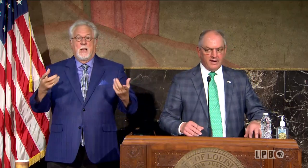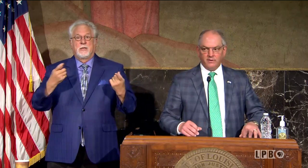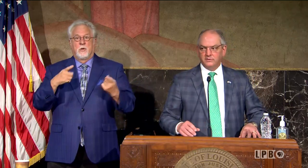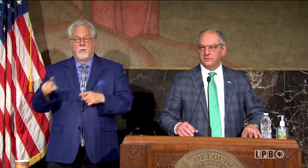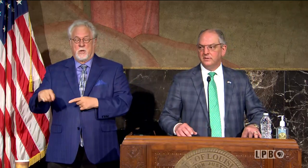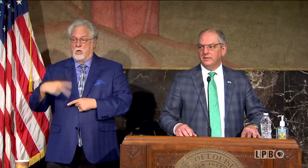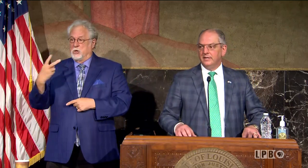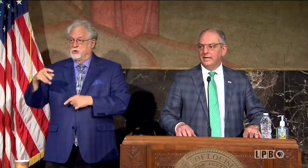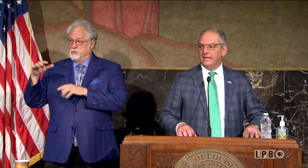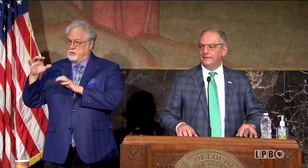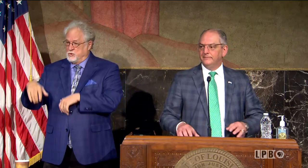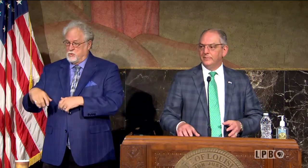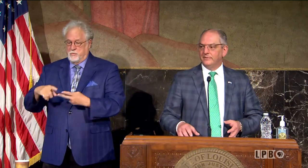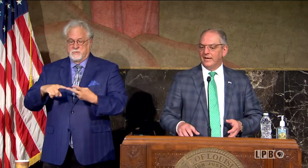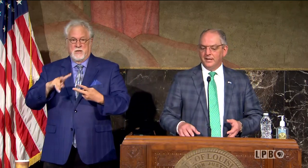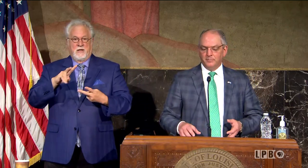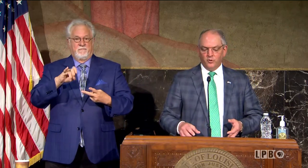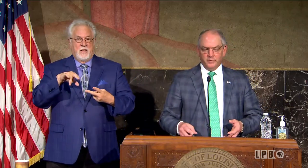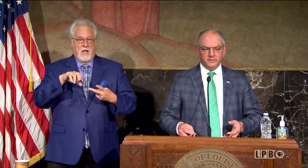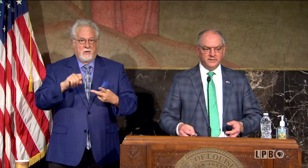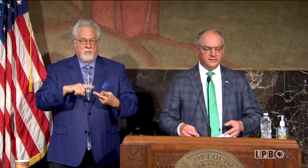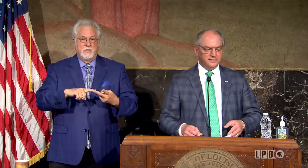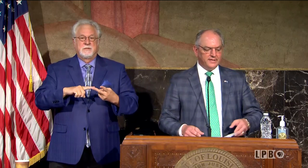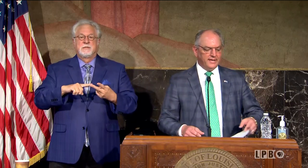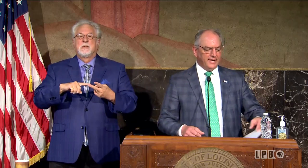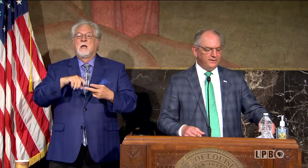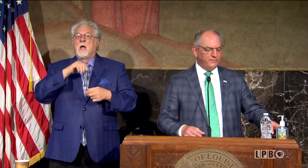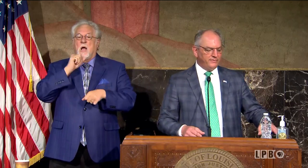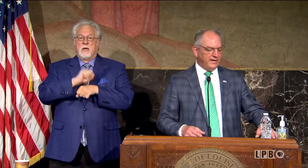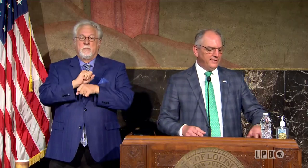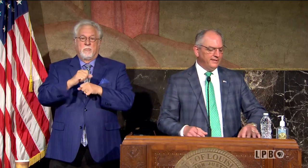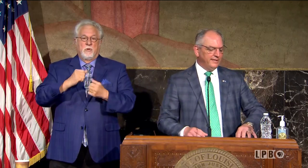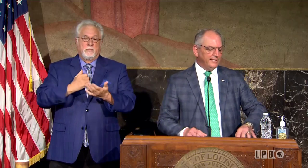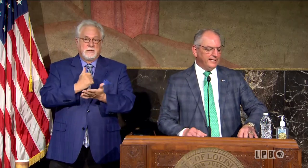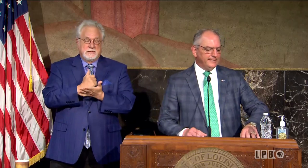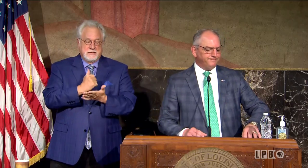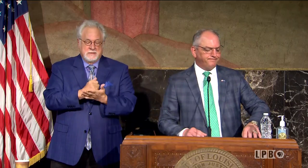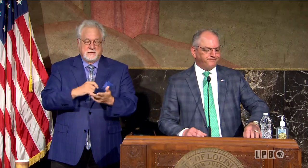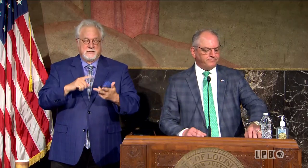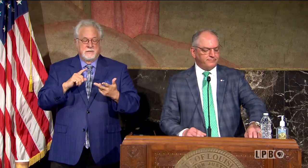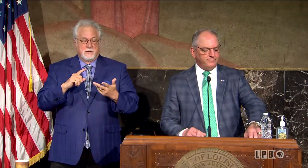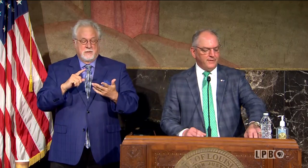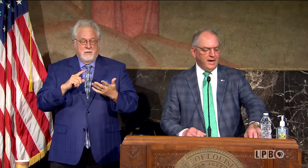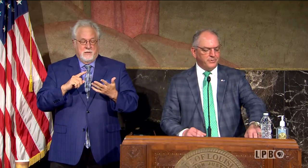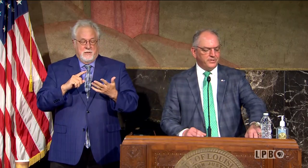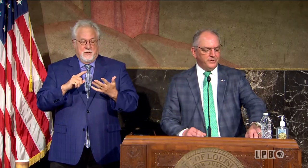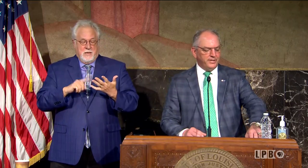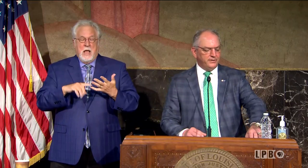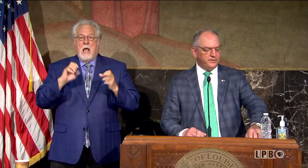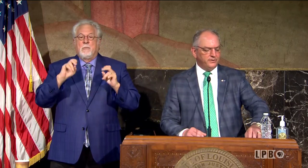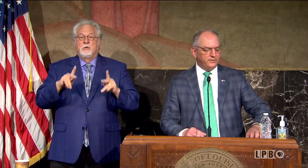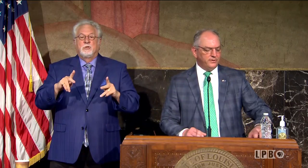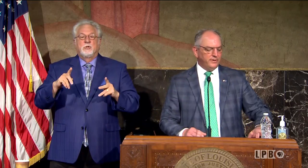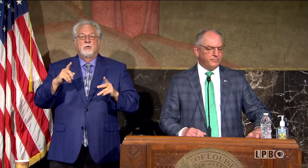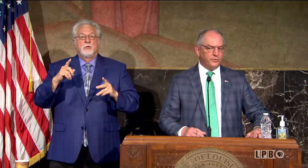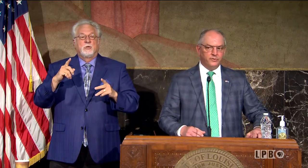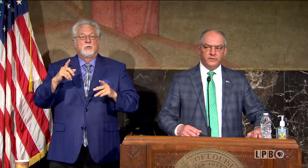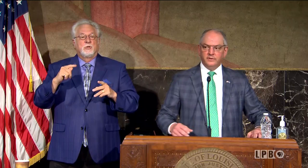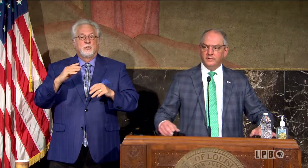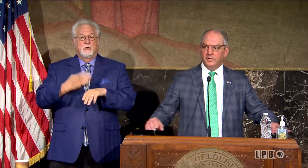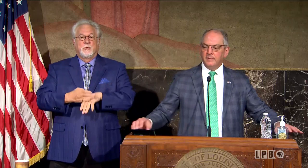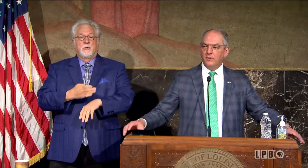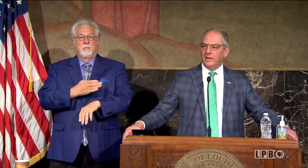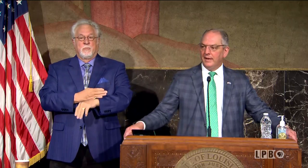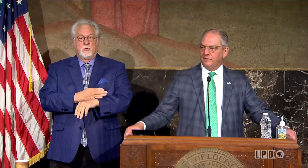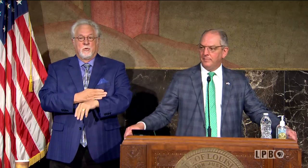and a virus. We've got unemployment assistance to get out. We've got opportunity to improve